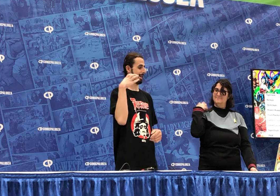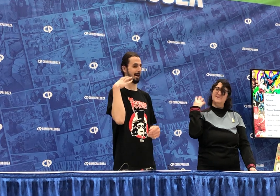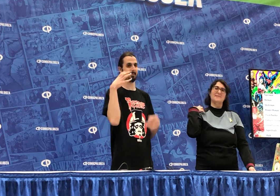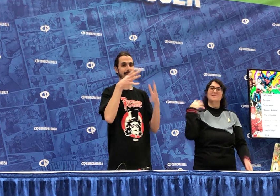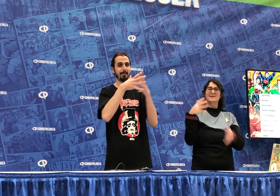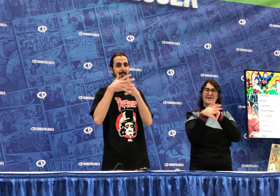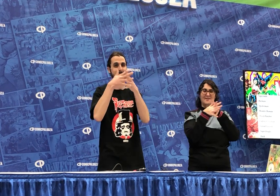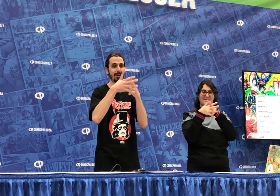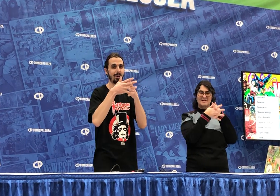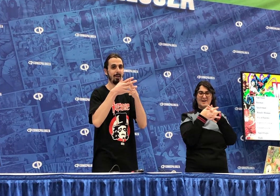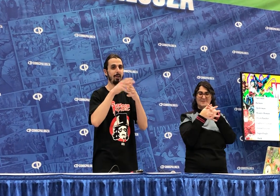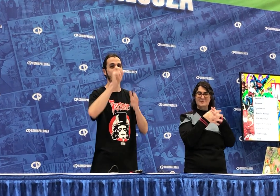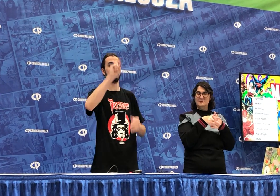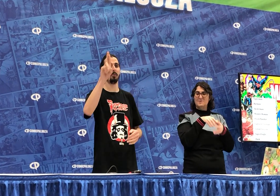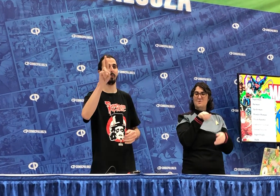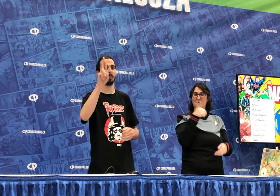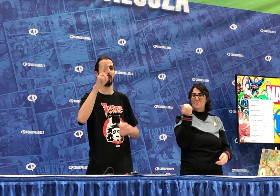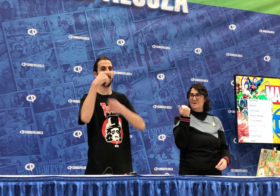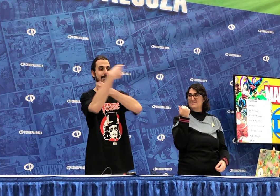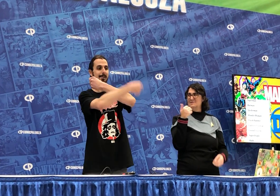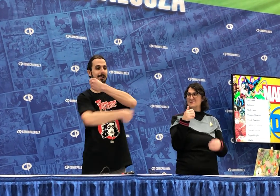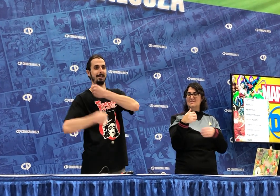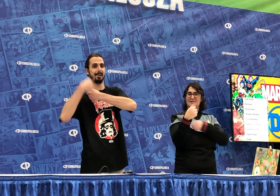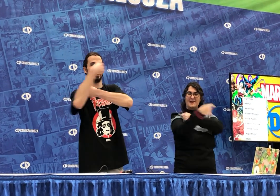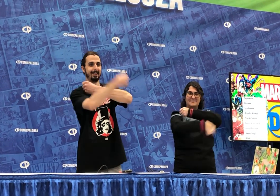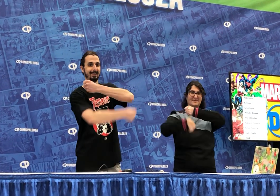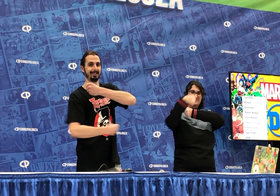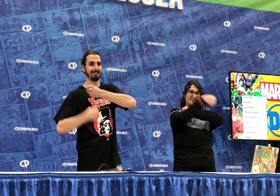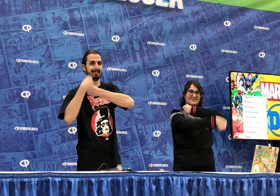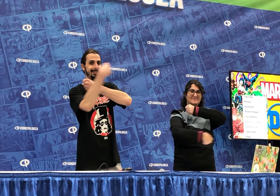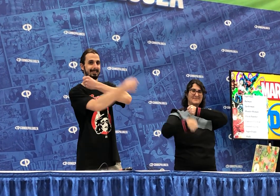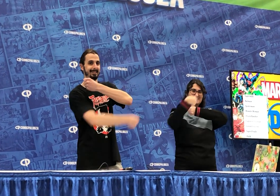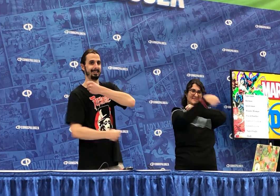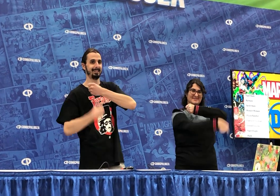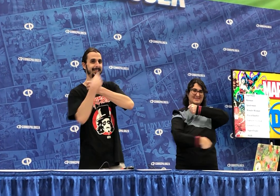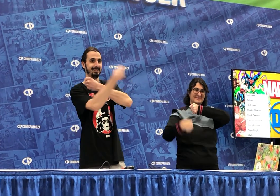Captain America, or you could just show the shield, so like this.